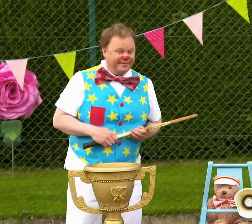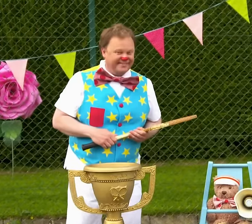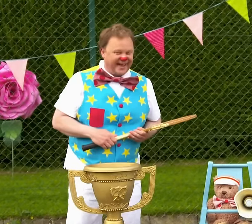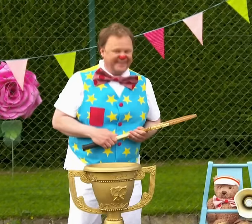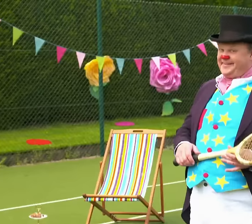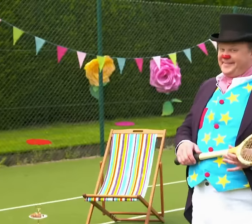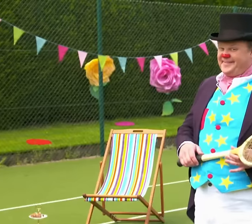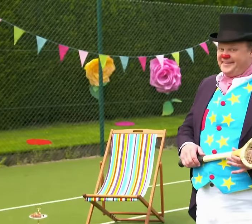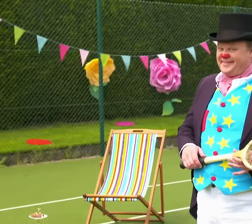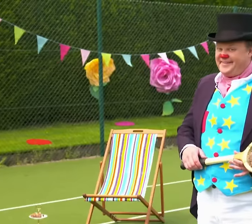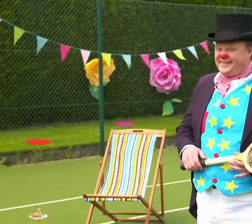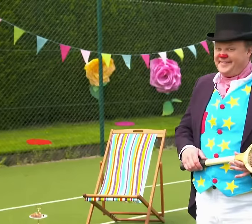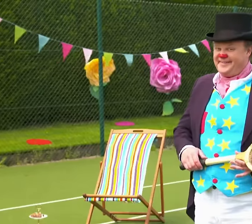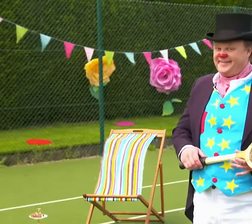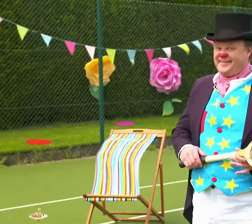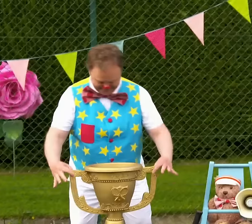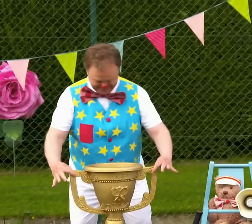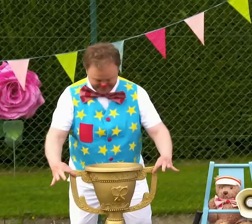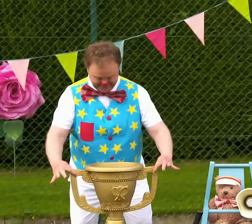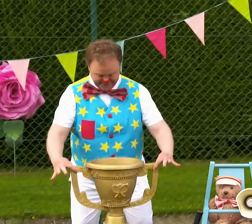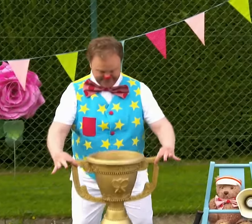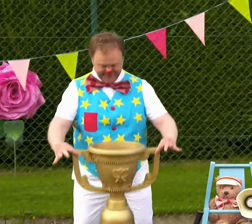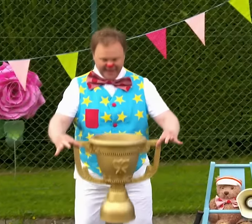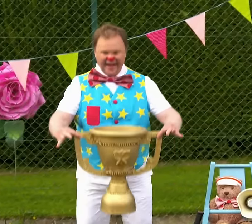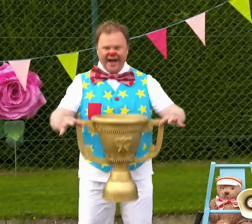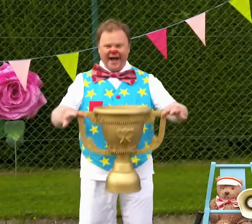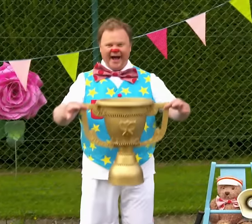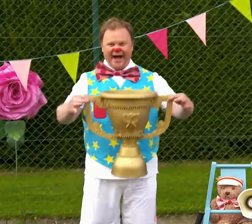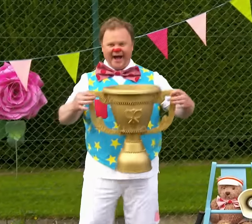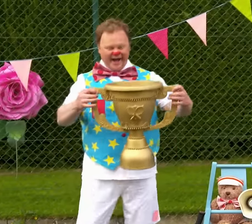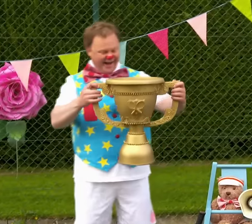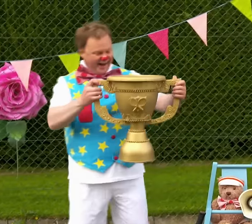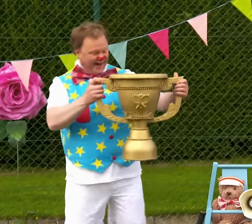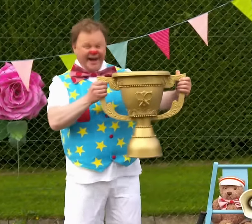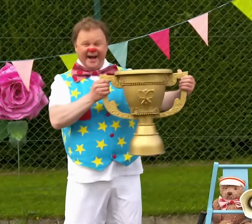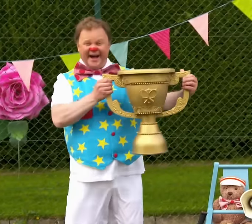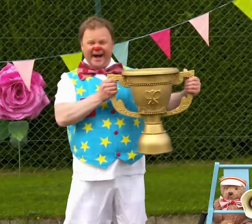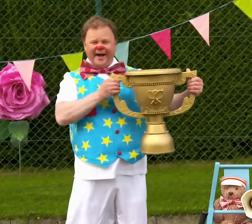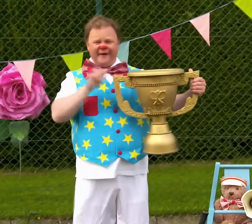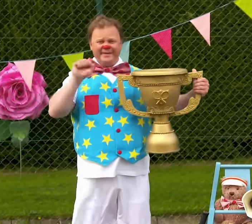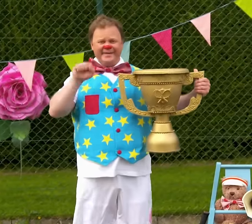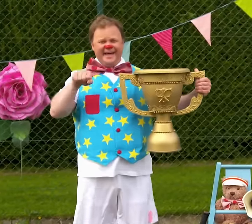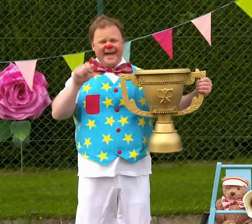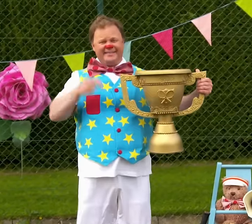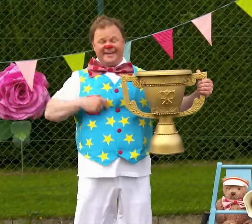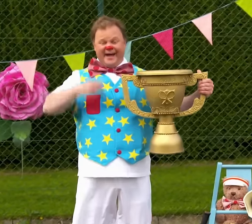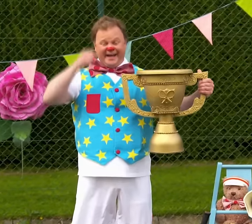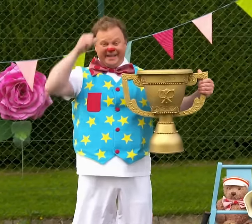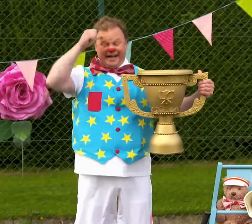Tumble Ted. Woohoo! What a shiny trophy, Mr. Tumble. Oh, yes, I